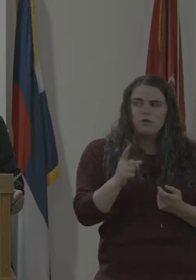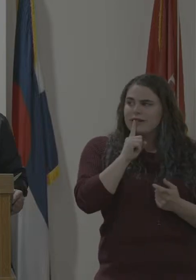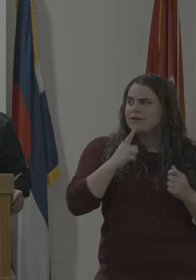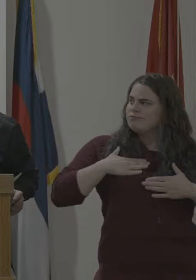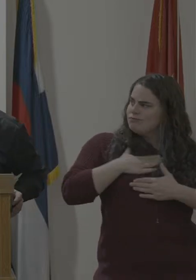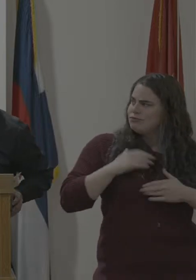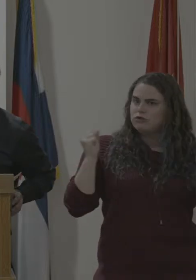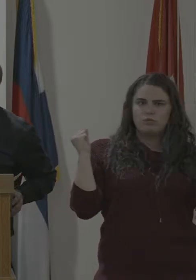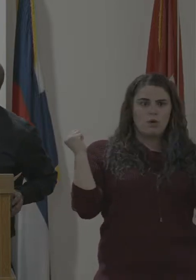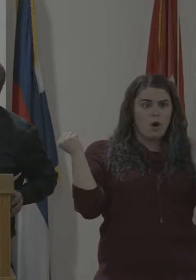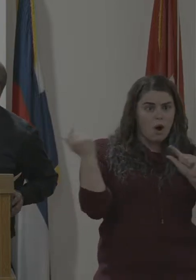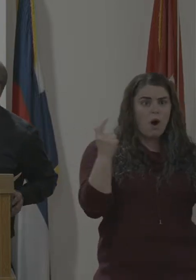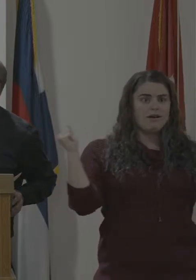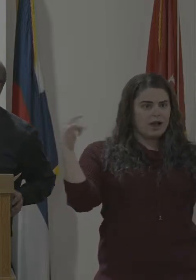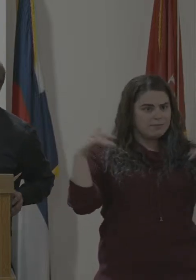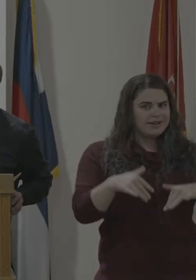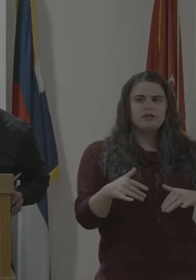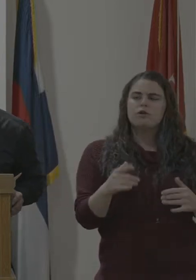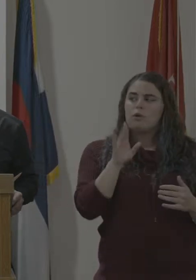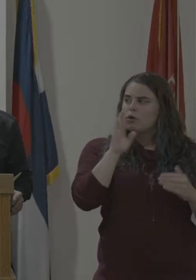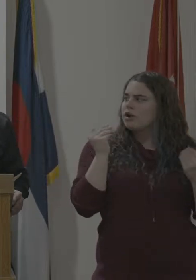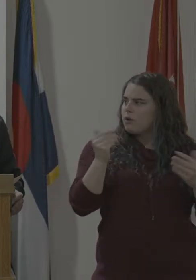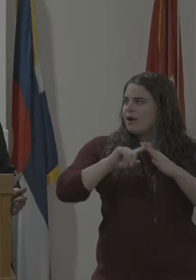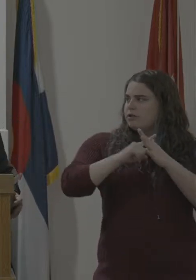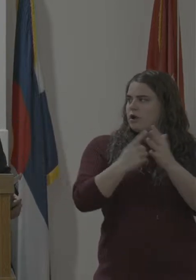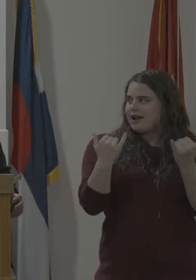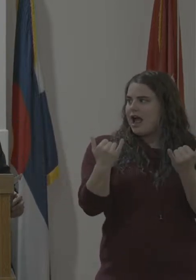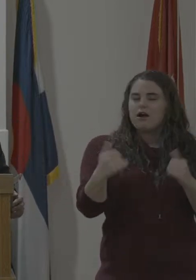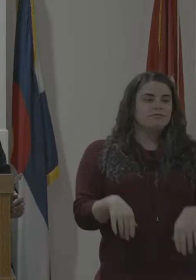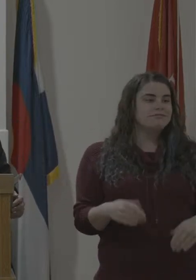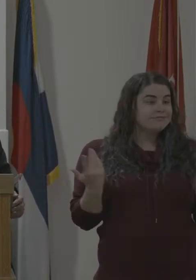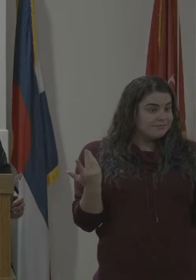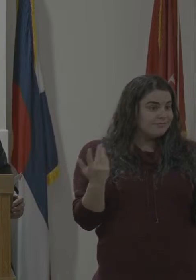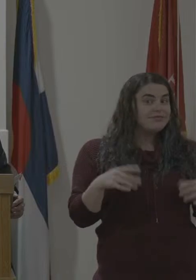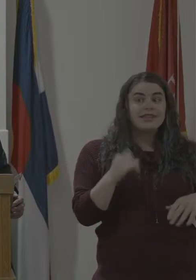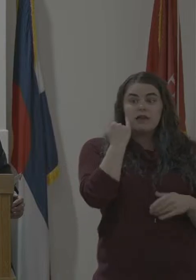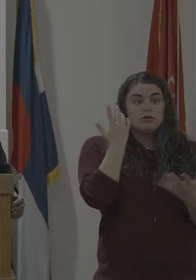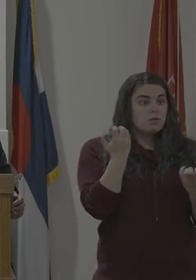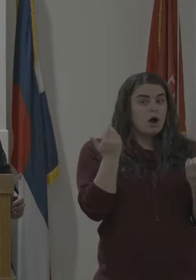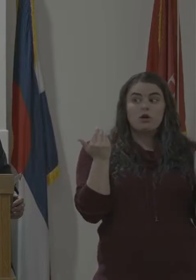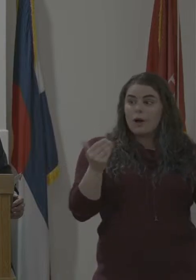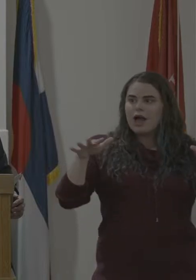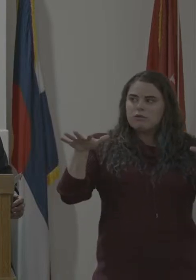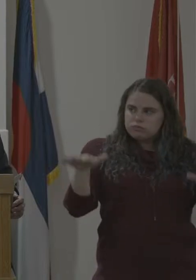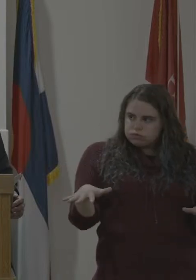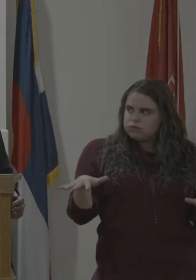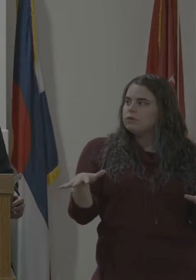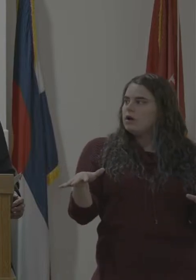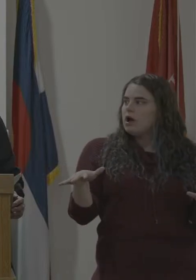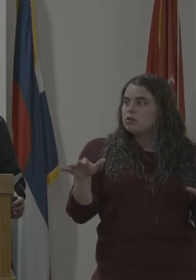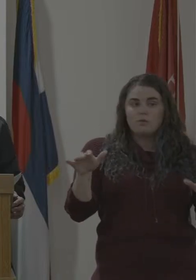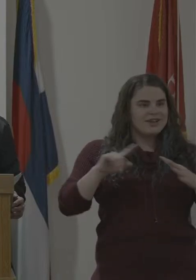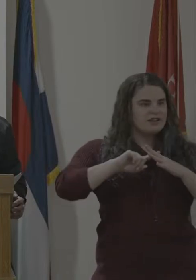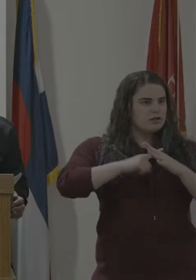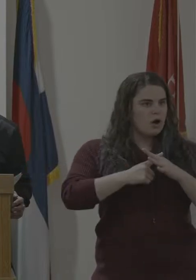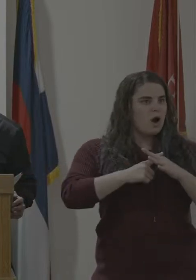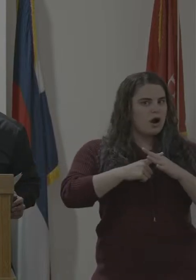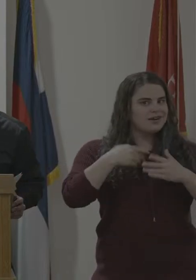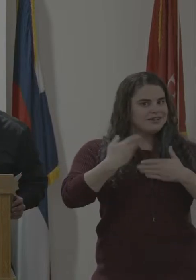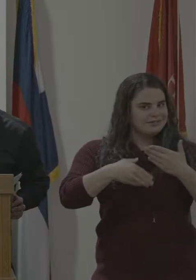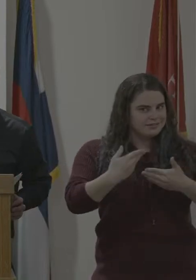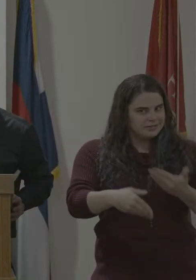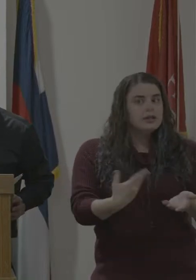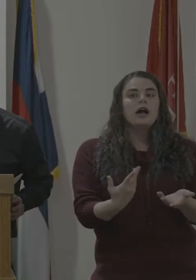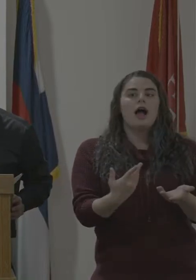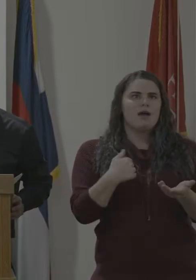here. We are going to get started. So here we go, y'all. If we want to go ahead and sit down so we can start getting through this, because I'm really excited